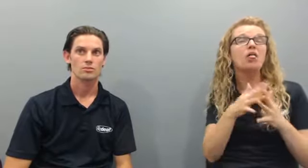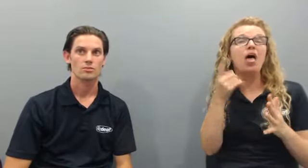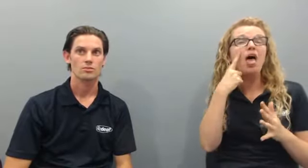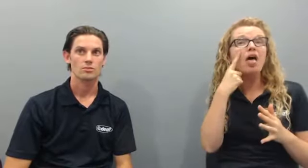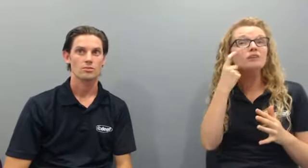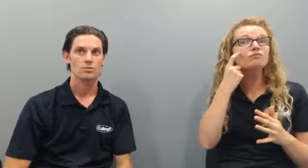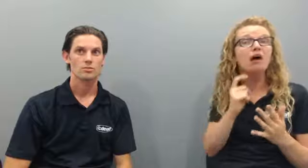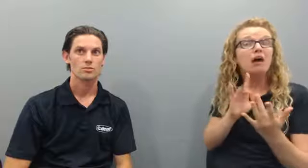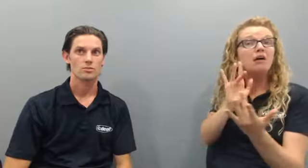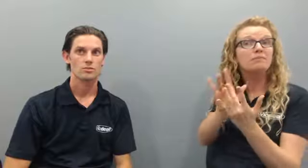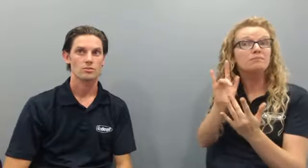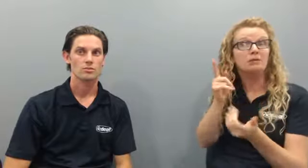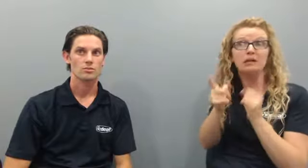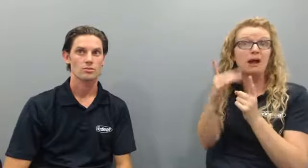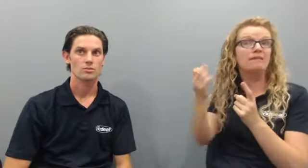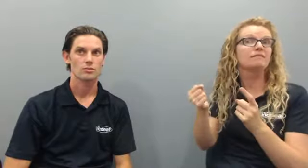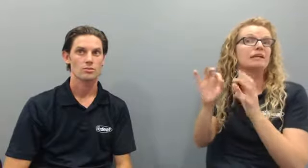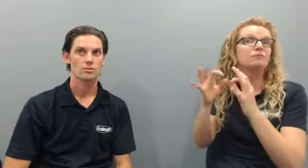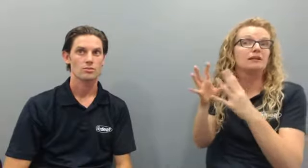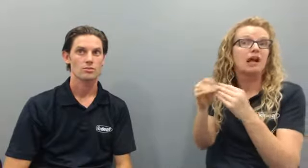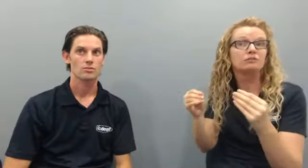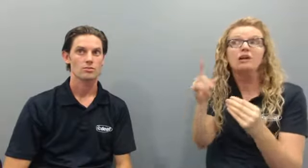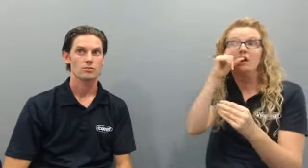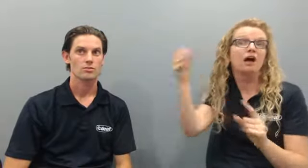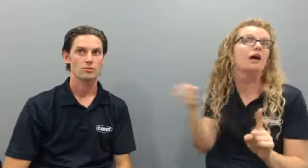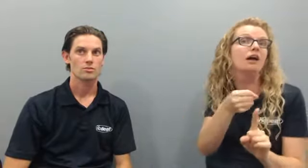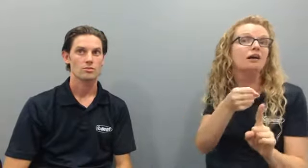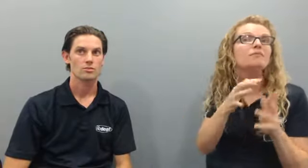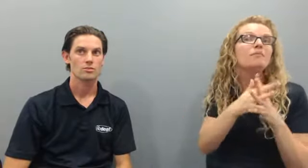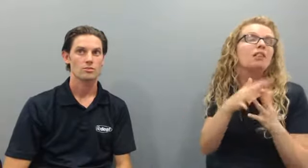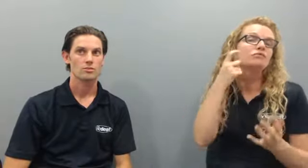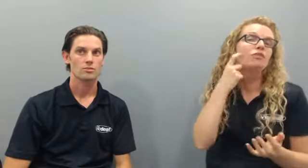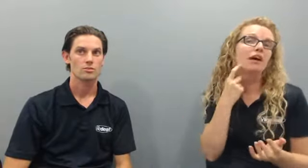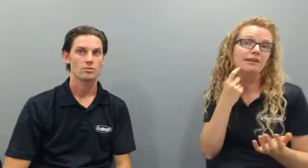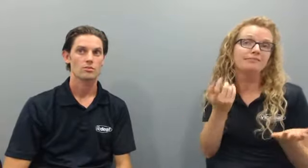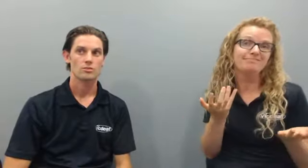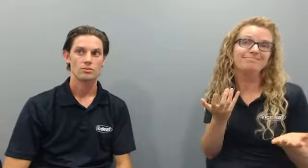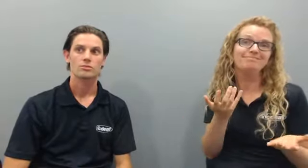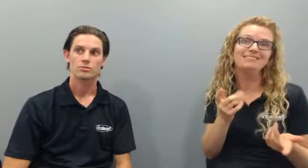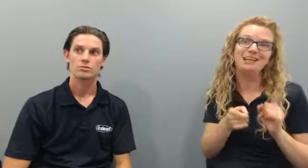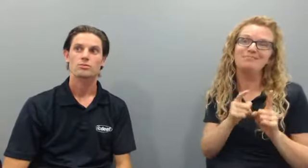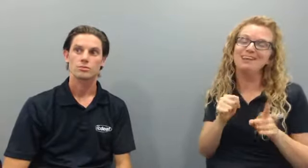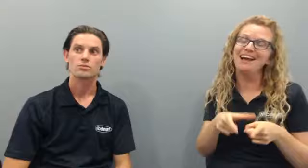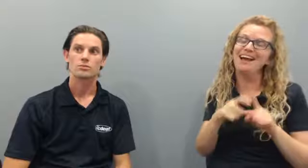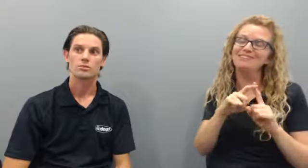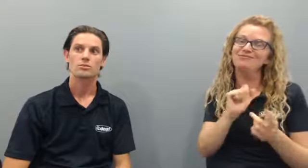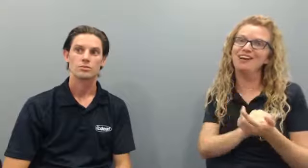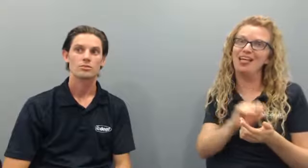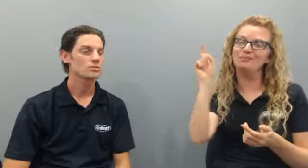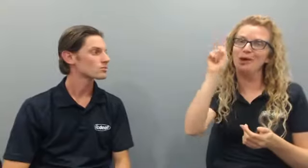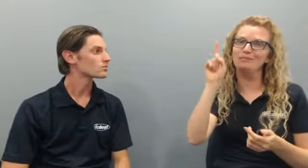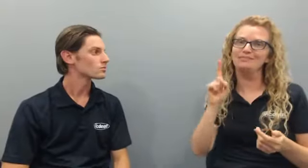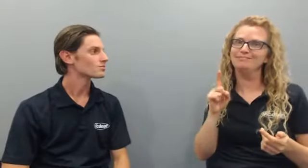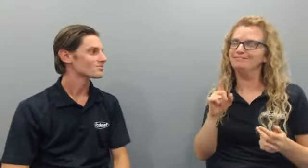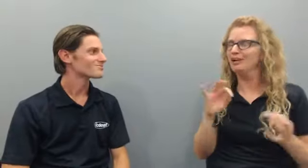does happen last minute, it's still worthwhile contacting someone. Interpreters have cancellations and they may be able to fill their booking.